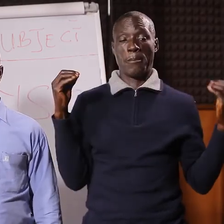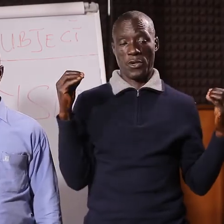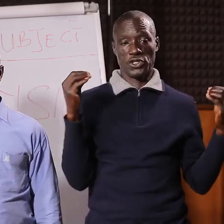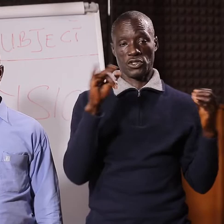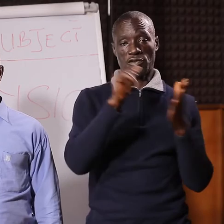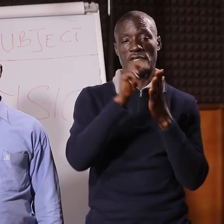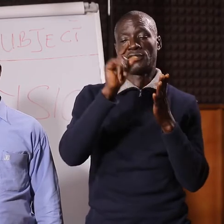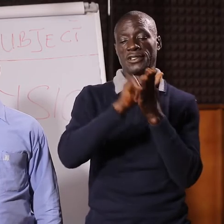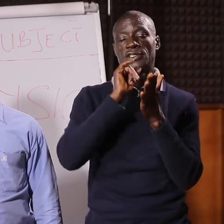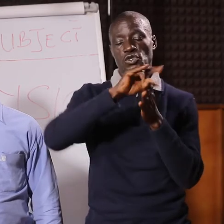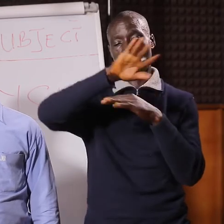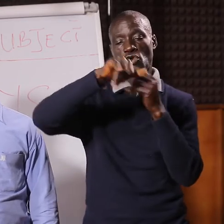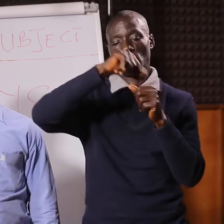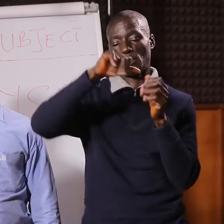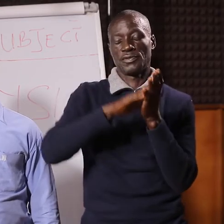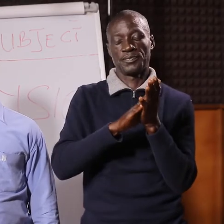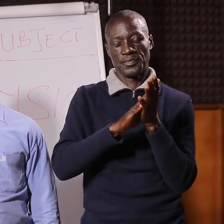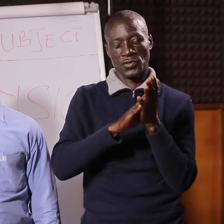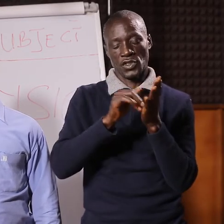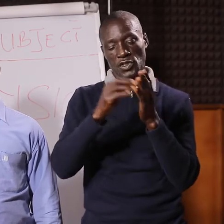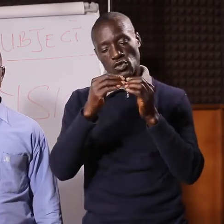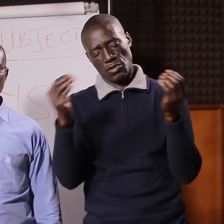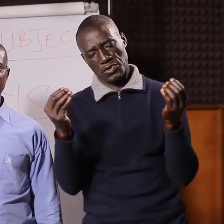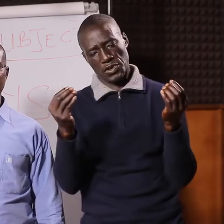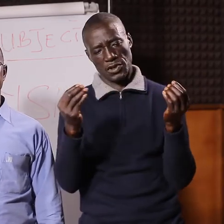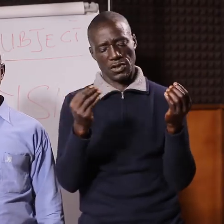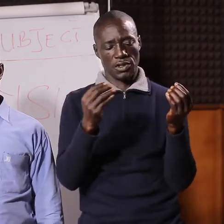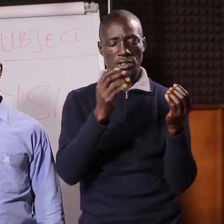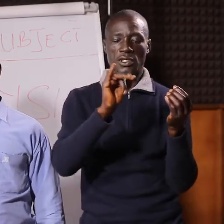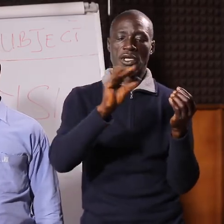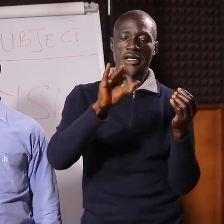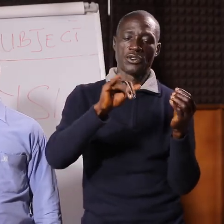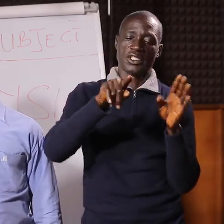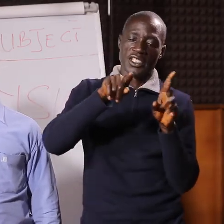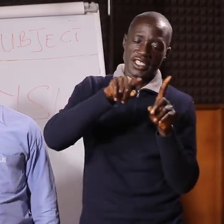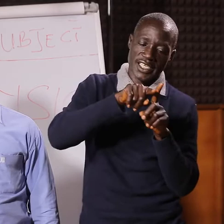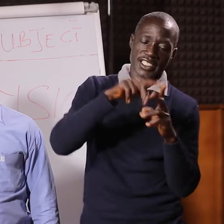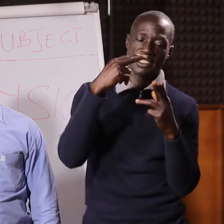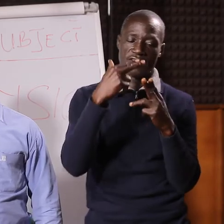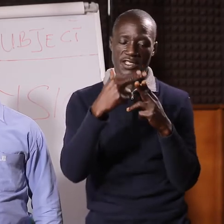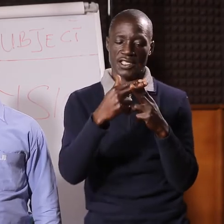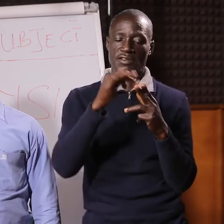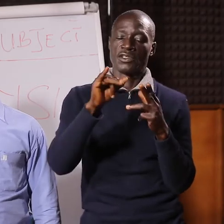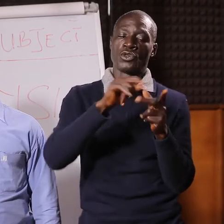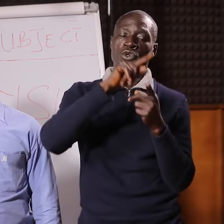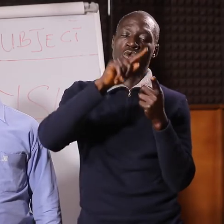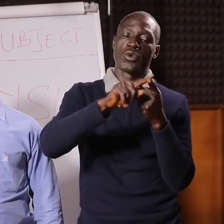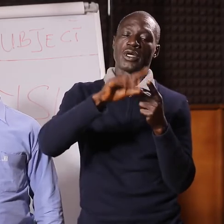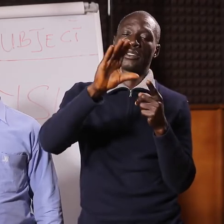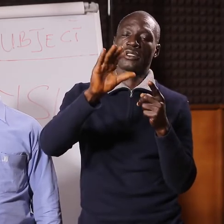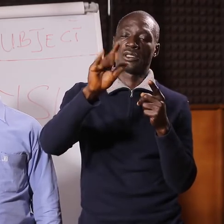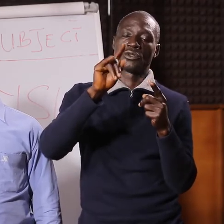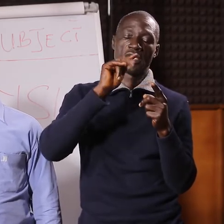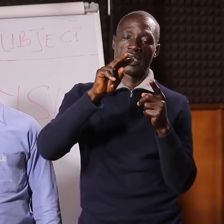one is all about. Cations, positive charge ion, anions, negative charge ions, where cathode are positive